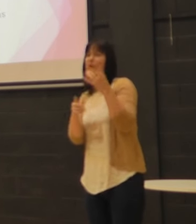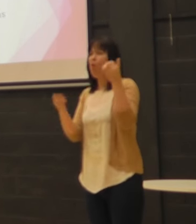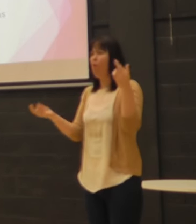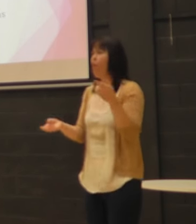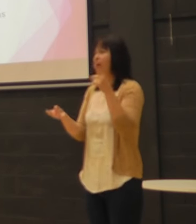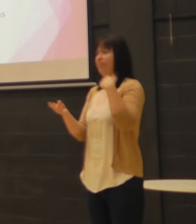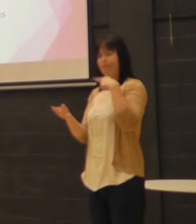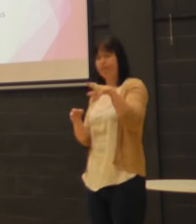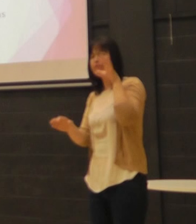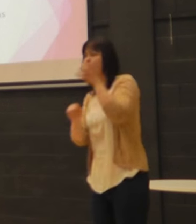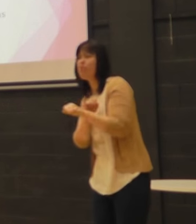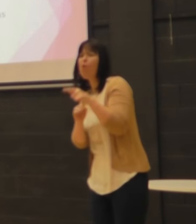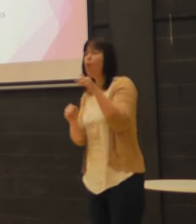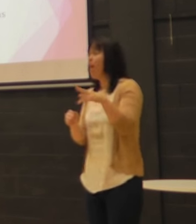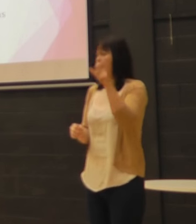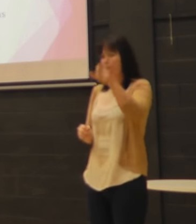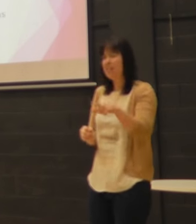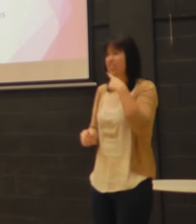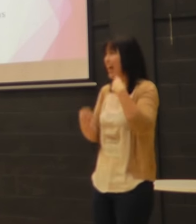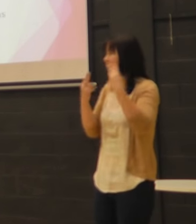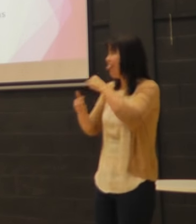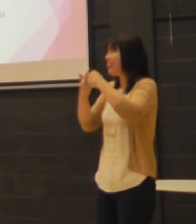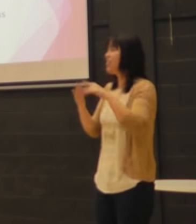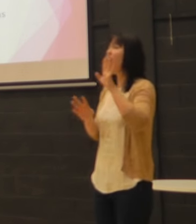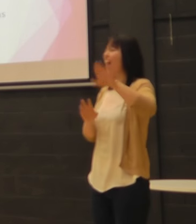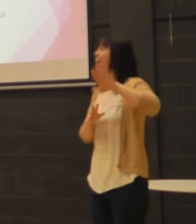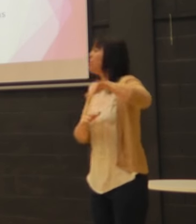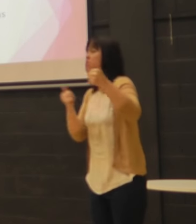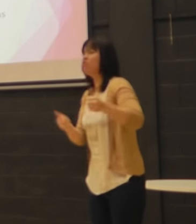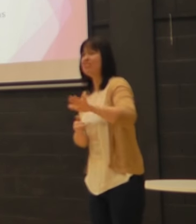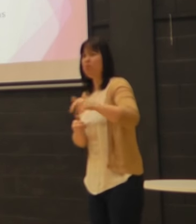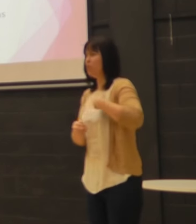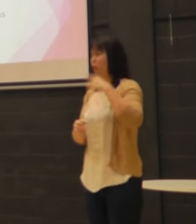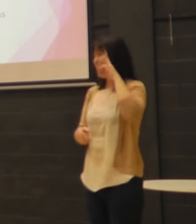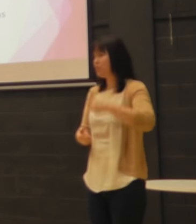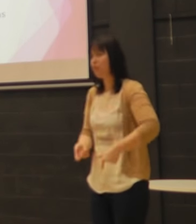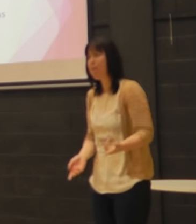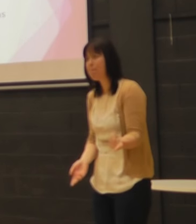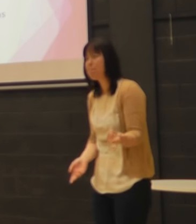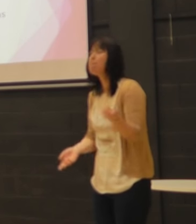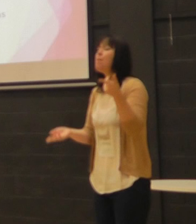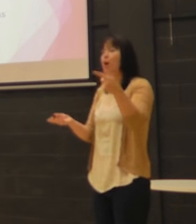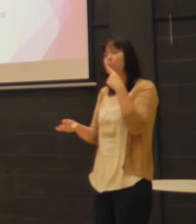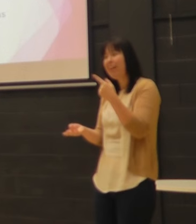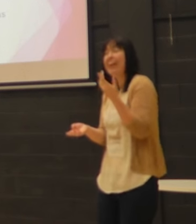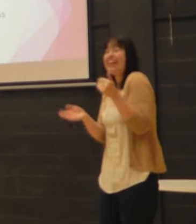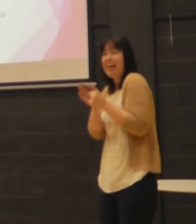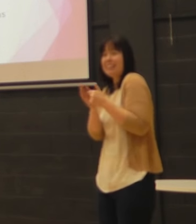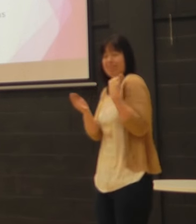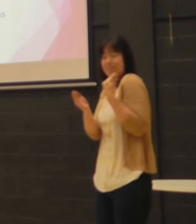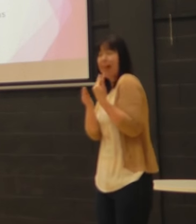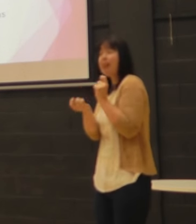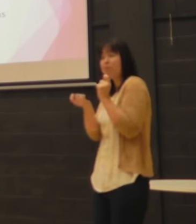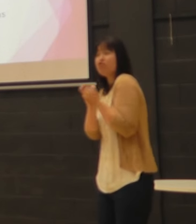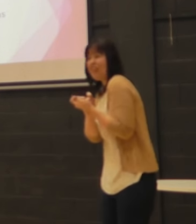to when they're sick, when they're in need, and so on. But there has been some change in that at least a lot